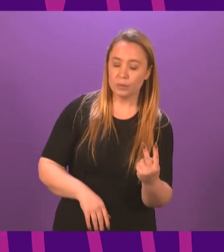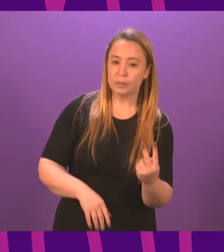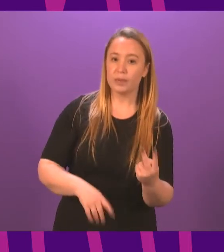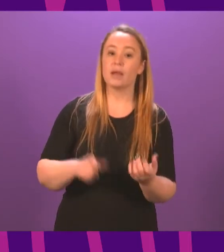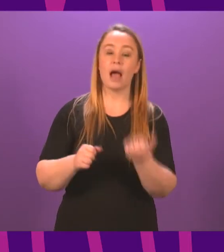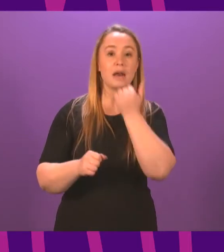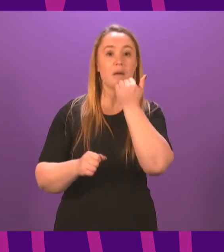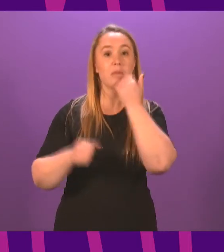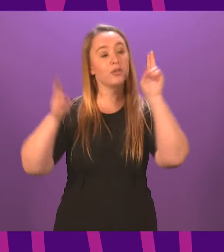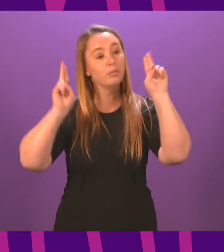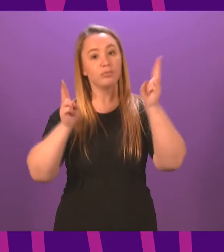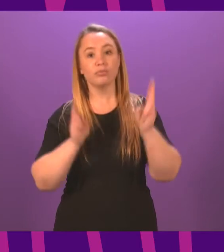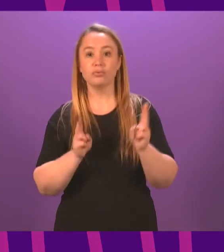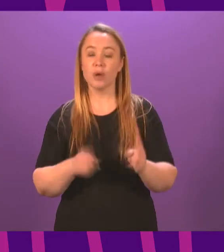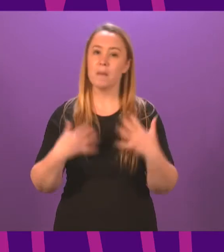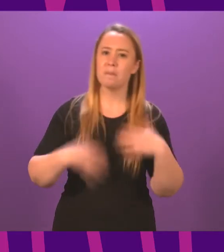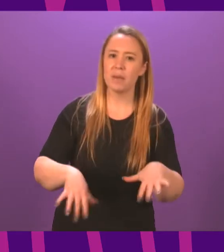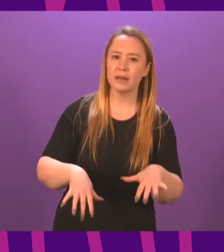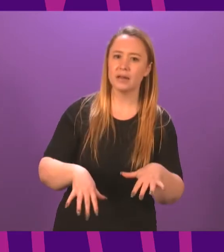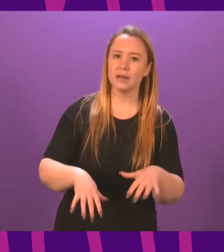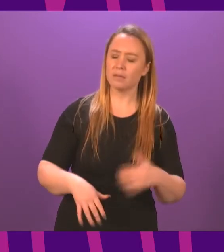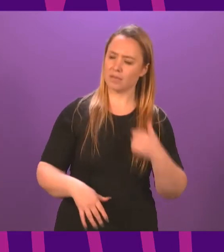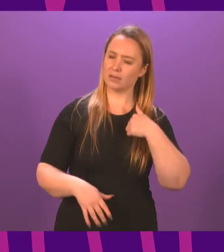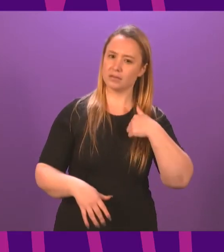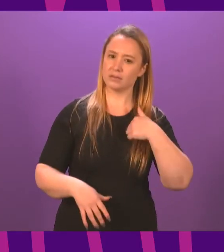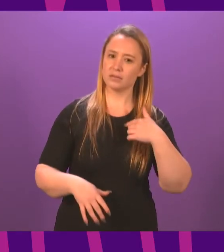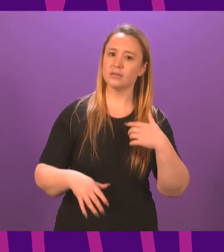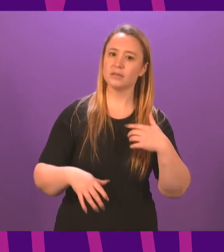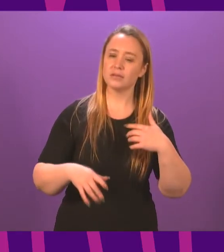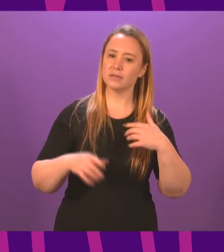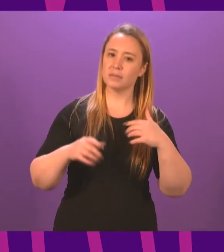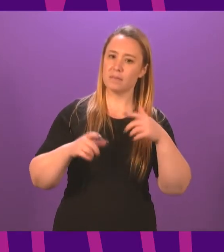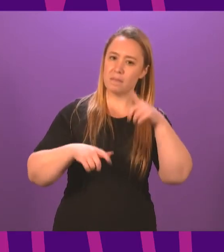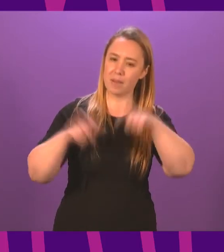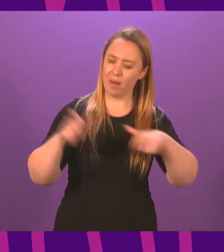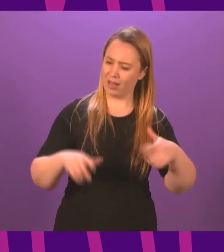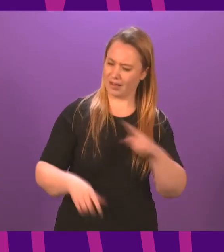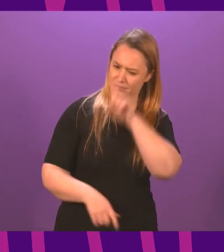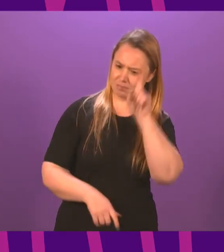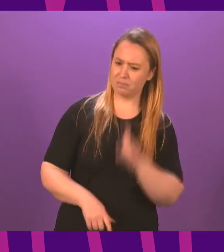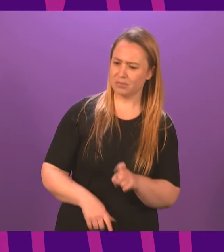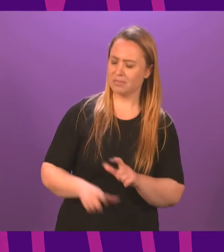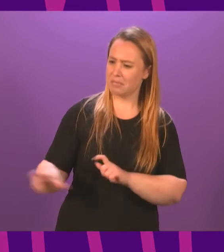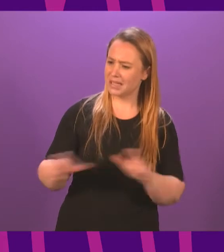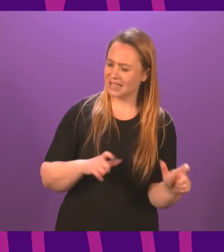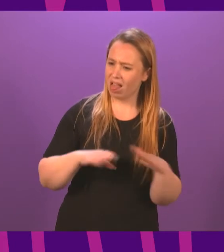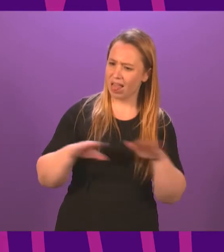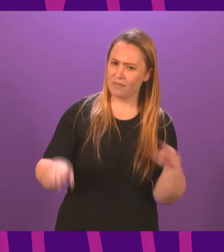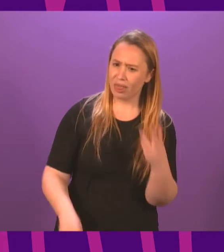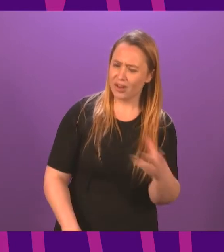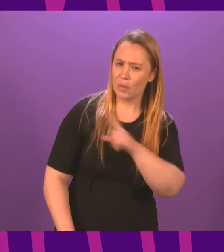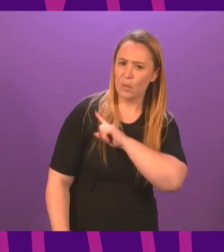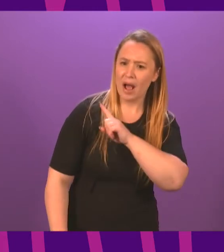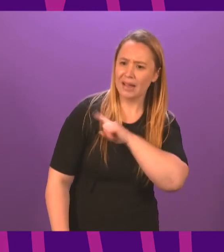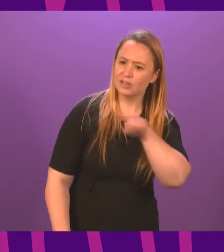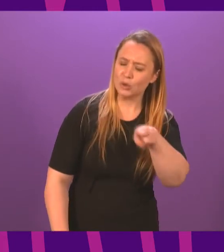cases fall, as they have, it is not surprising that many people are questioning why they remain on level 3. Of